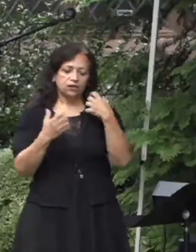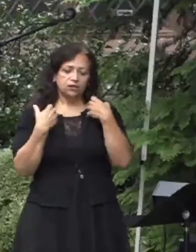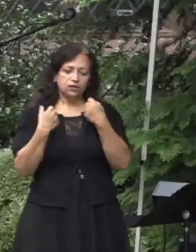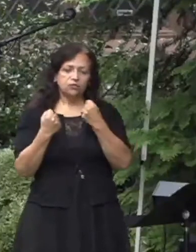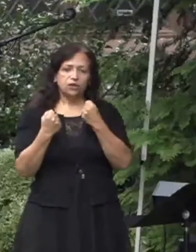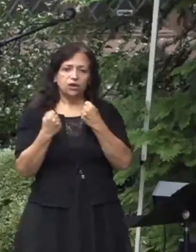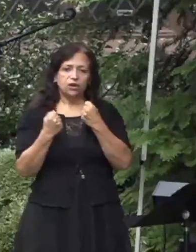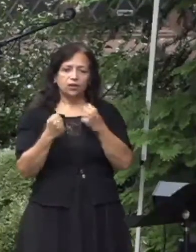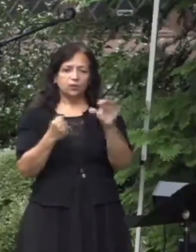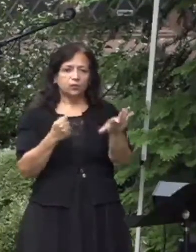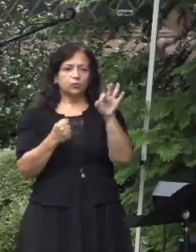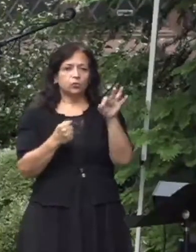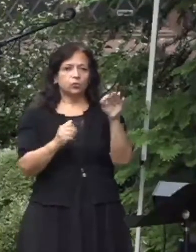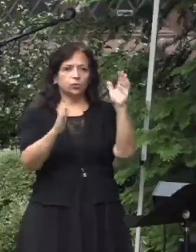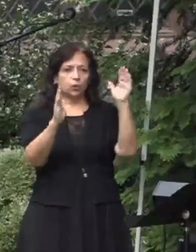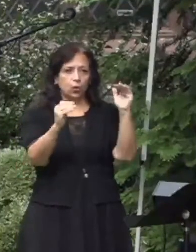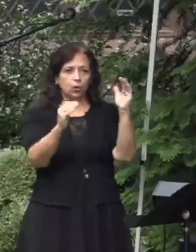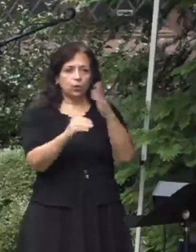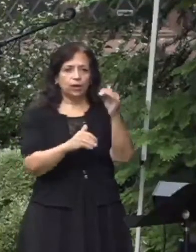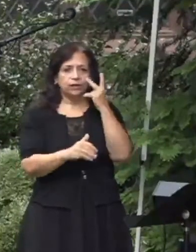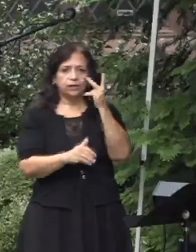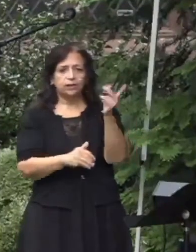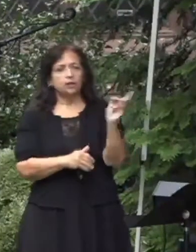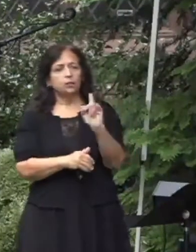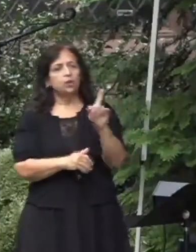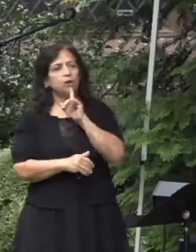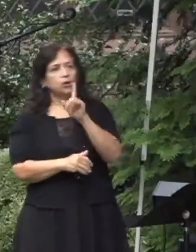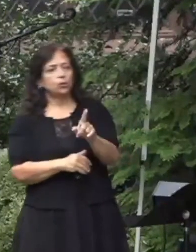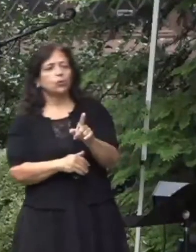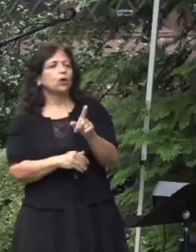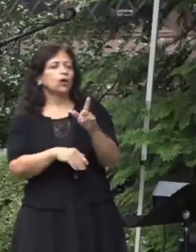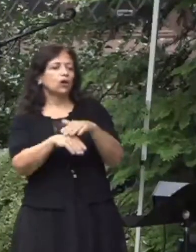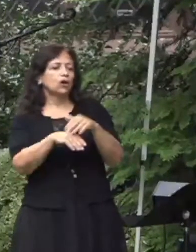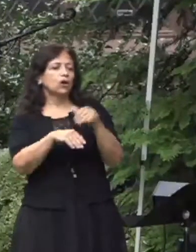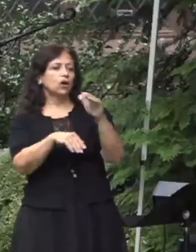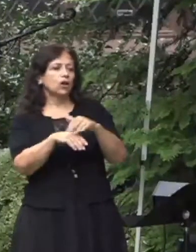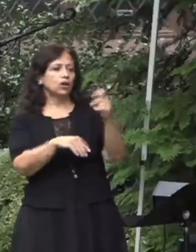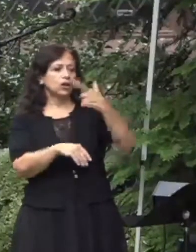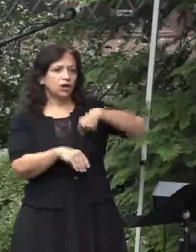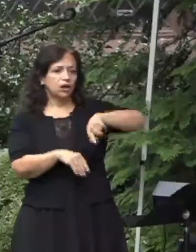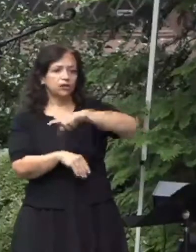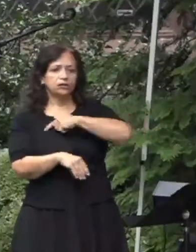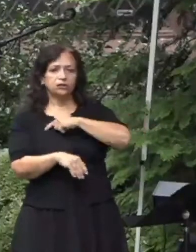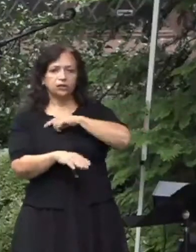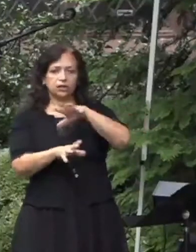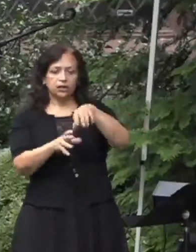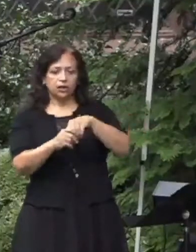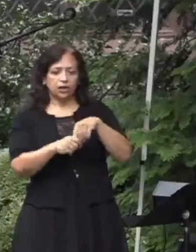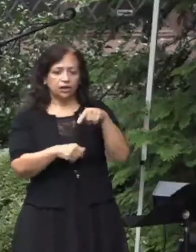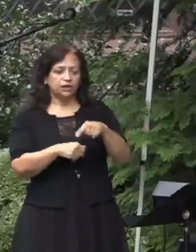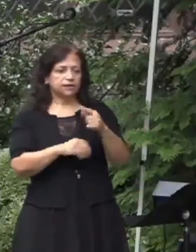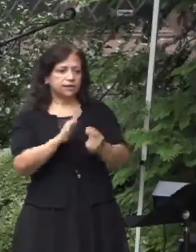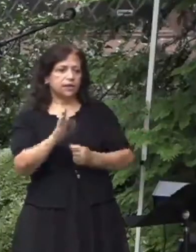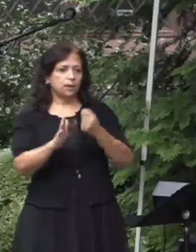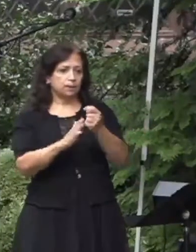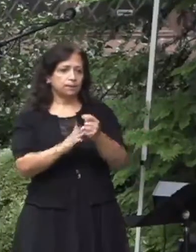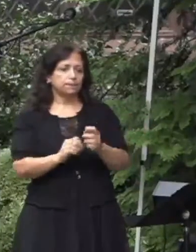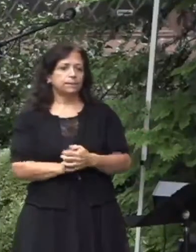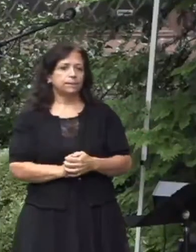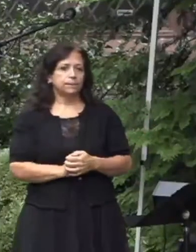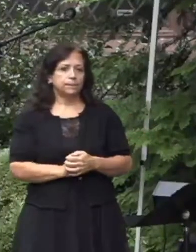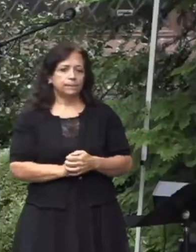choose hope and see where you may be calling us in this time.